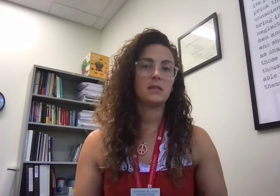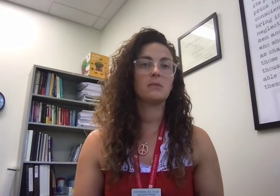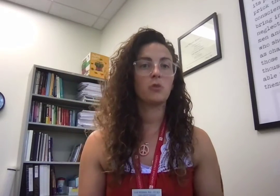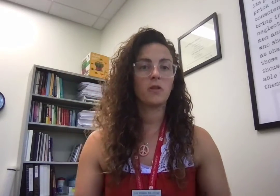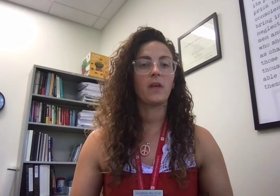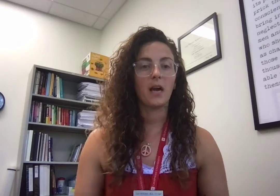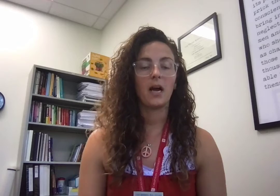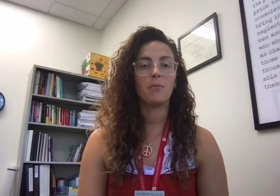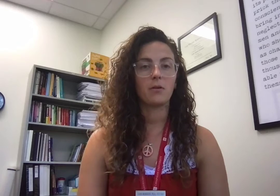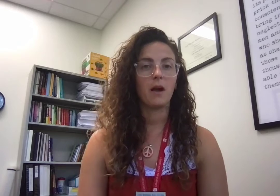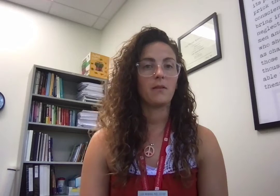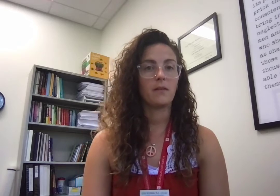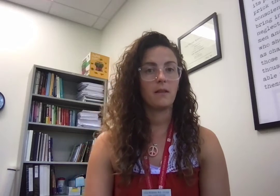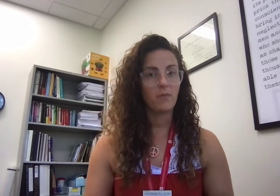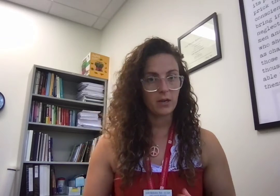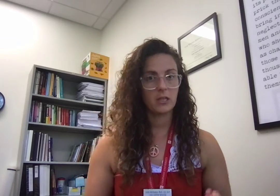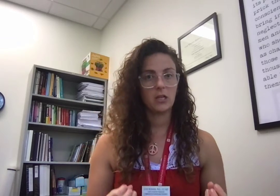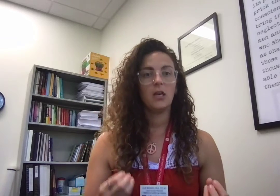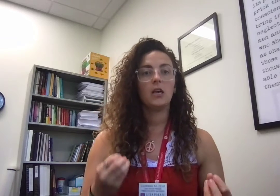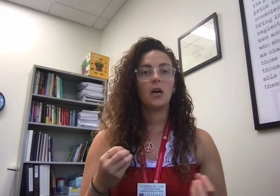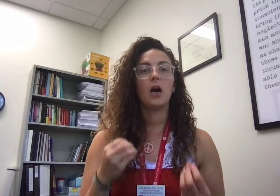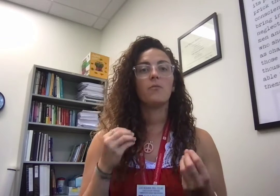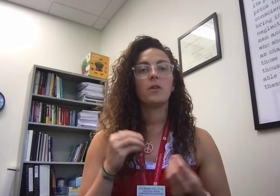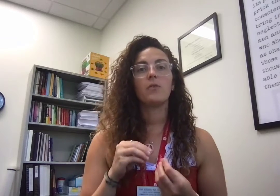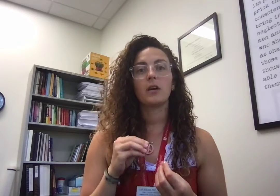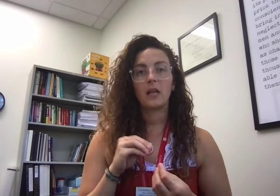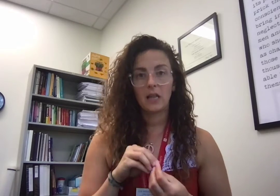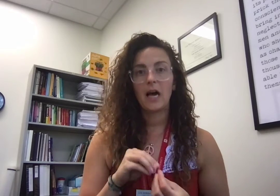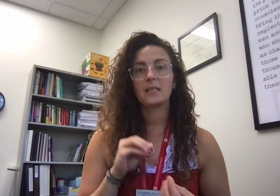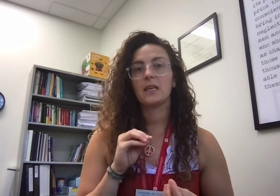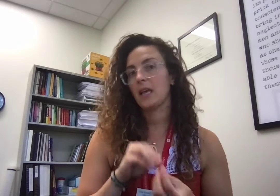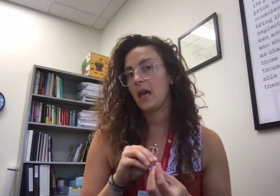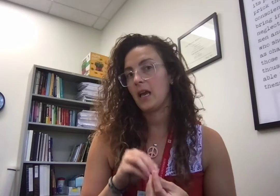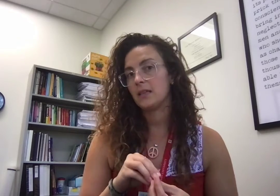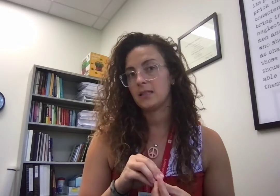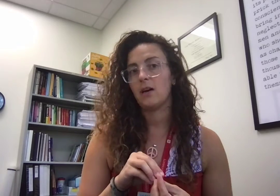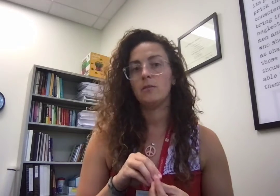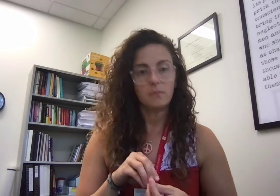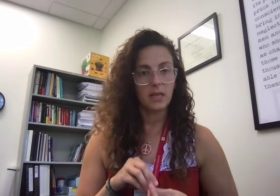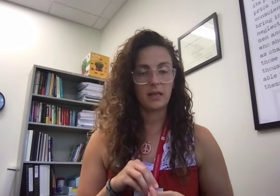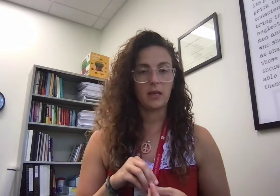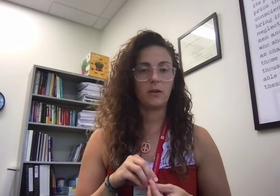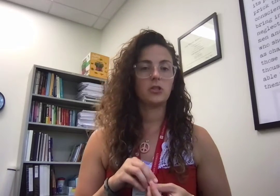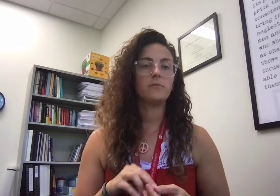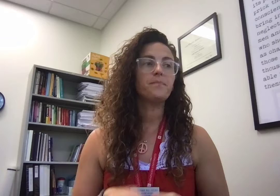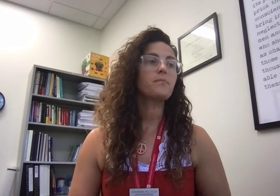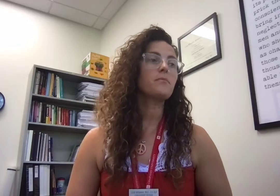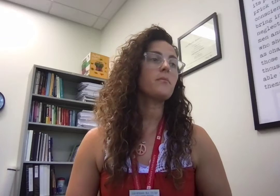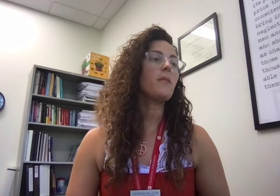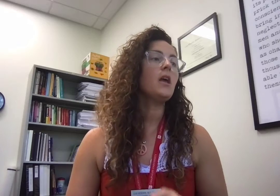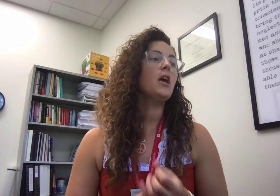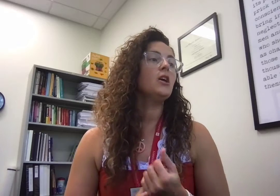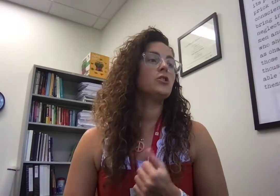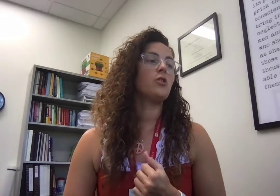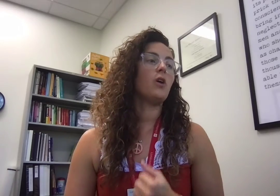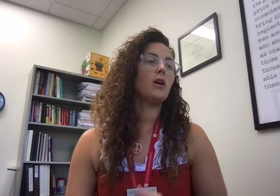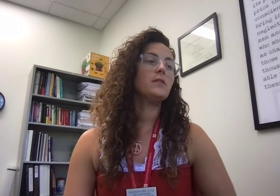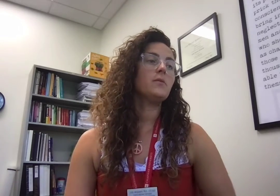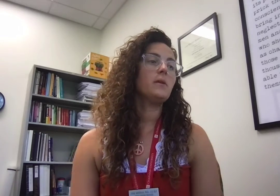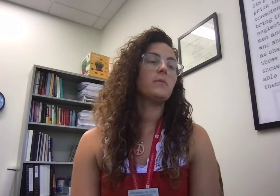more of that hybrid rather than the very classic ASL sign language. So also we